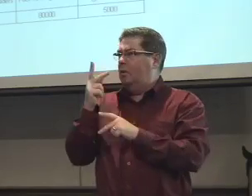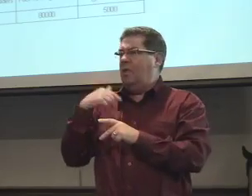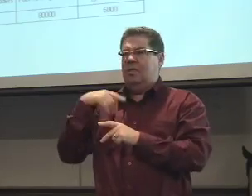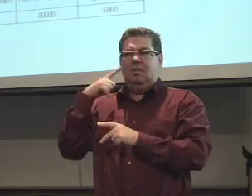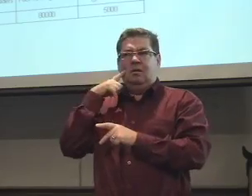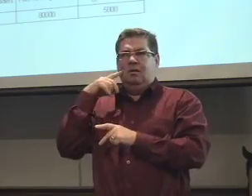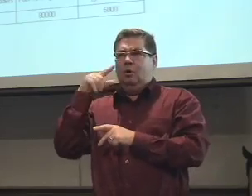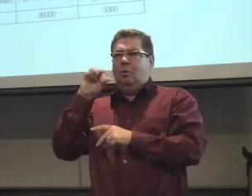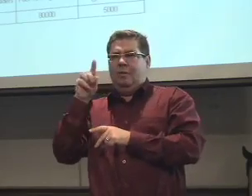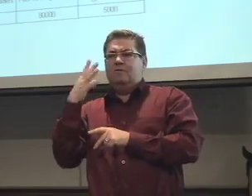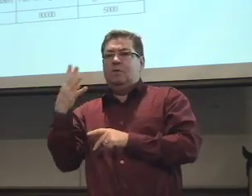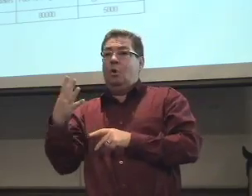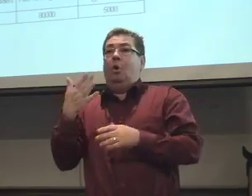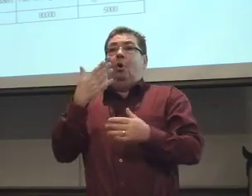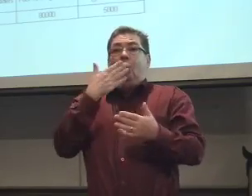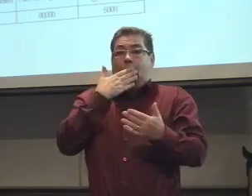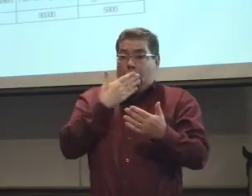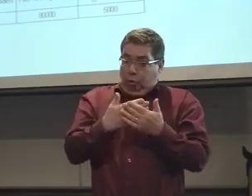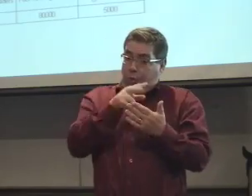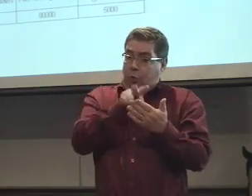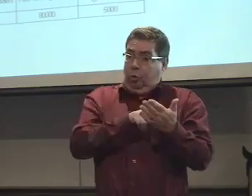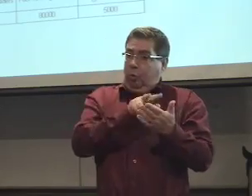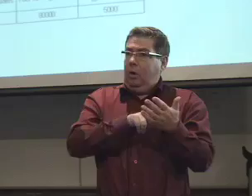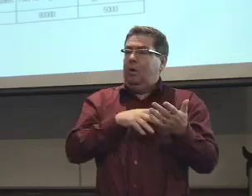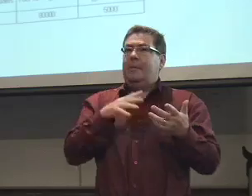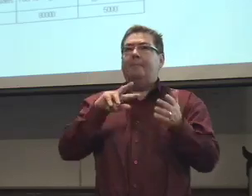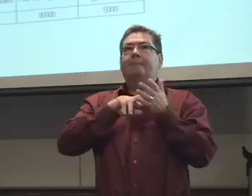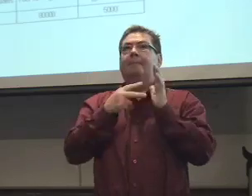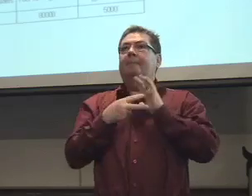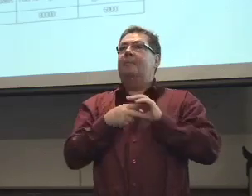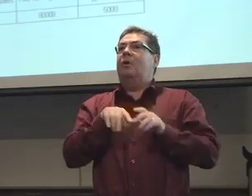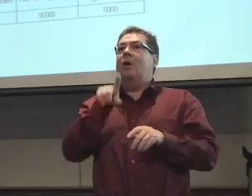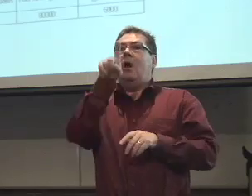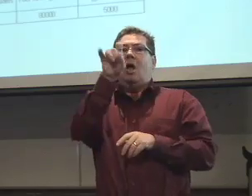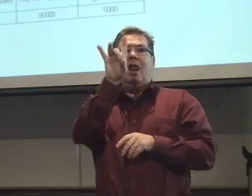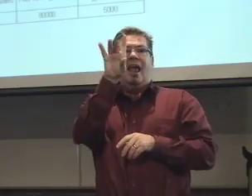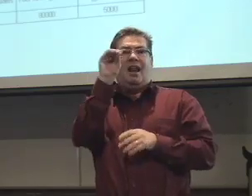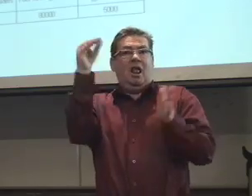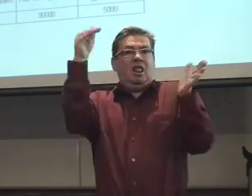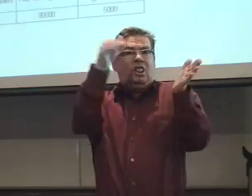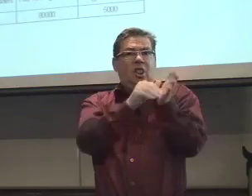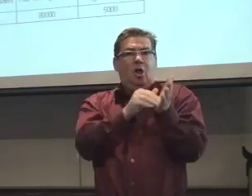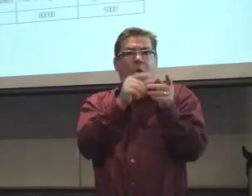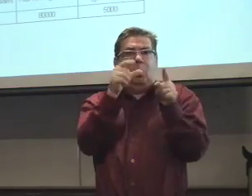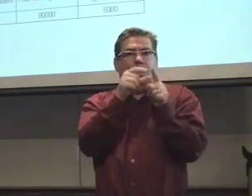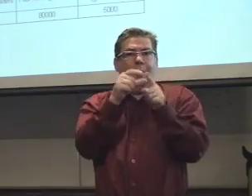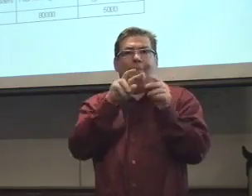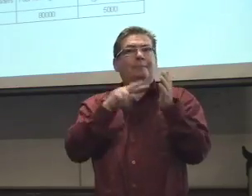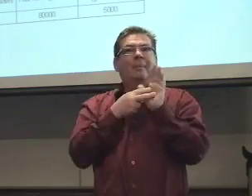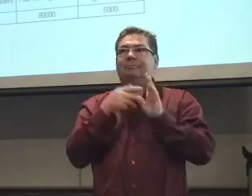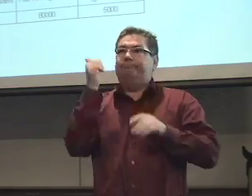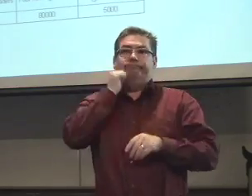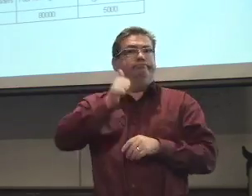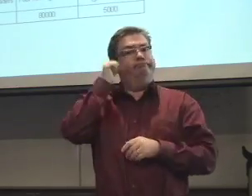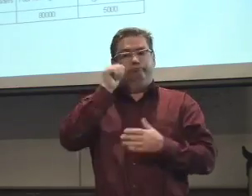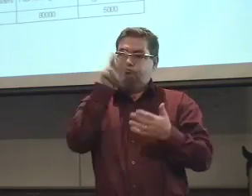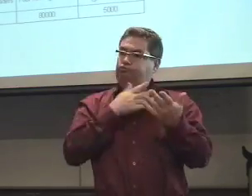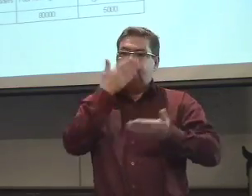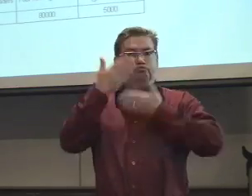fourth grade, good readers had read almost 180,000 words. So they were reading constantly. And I don't know how you